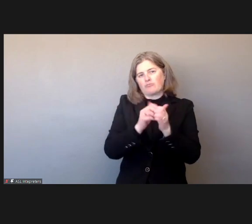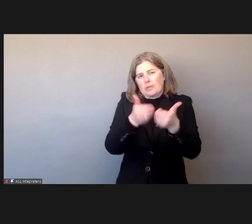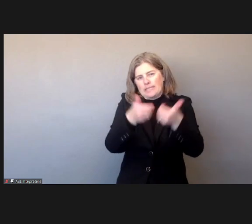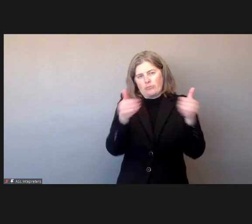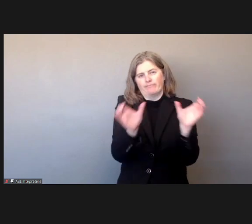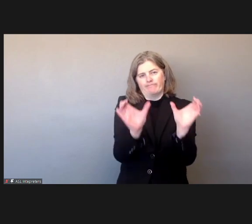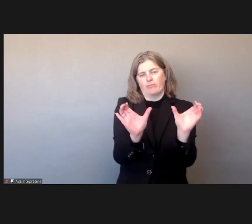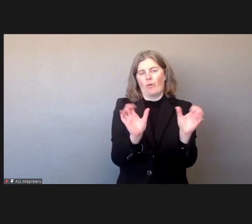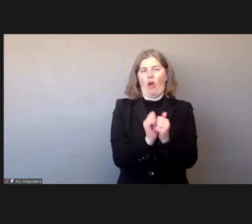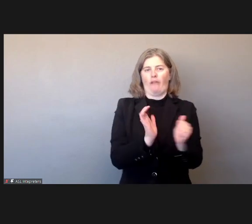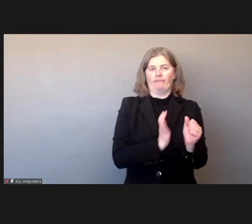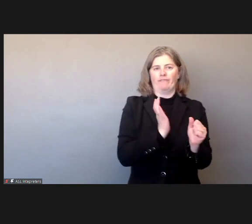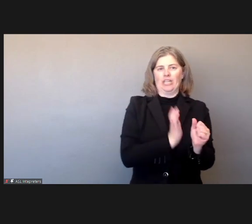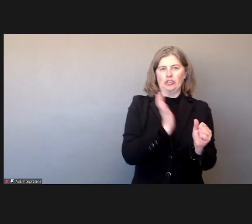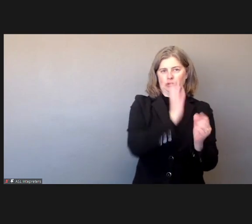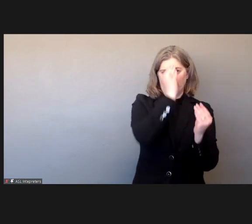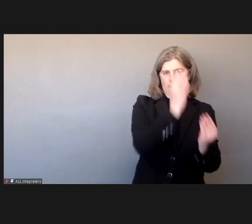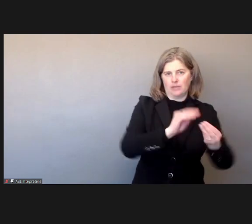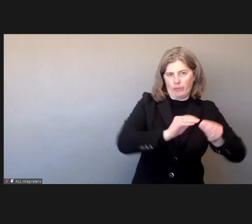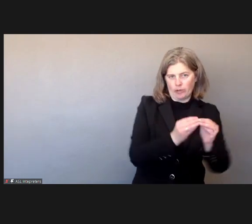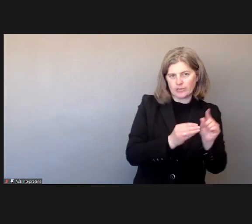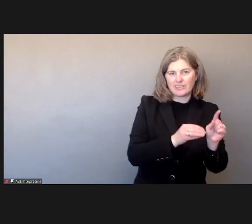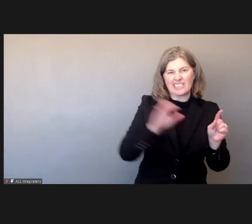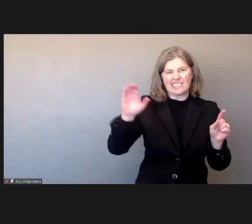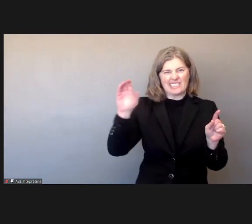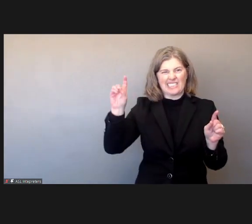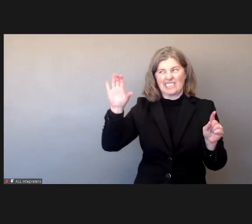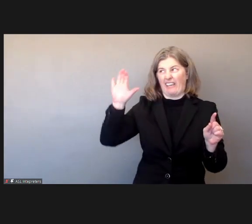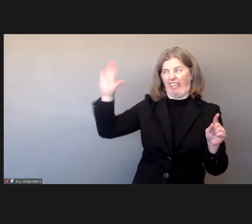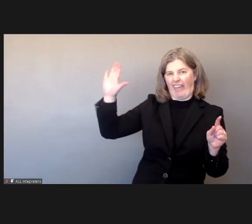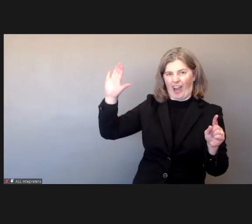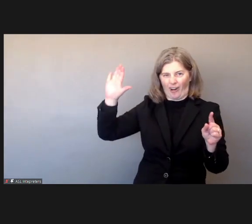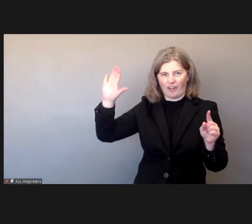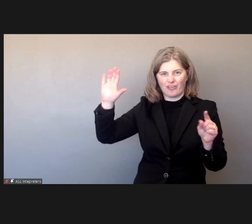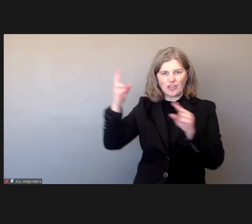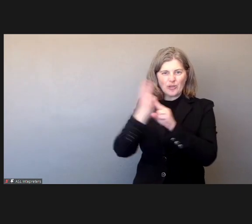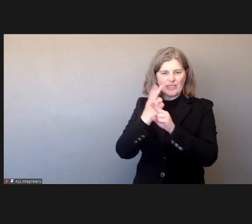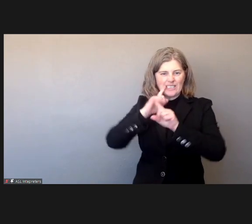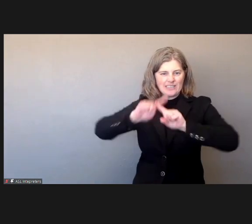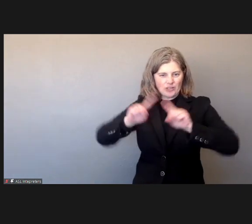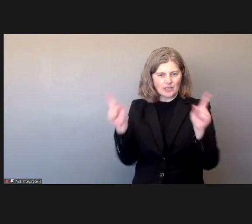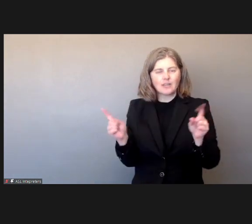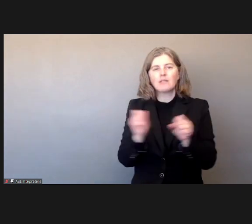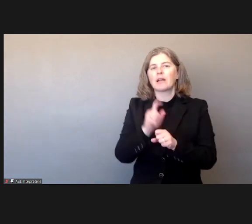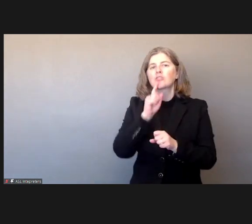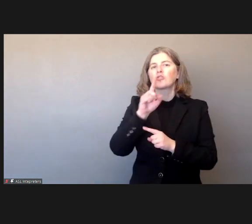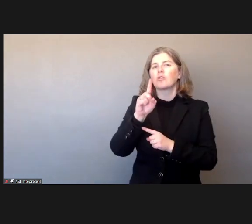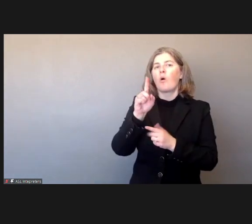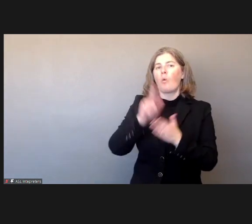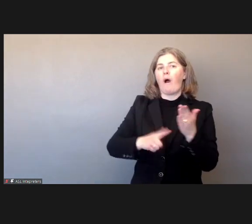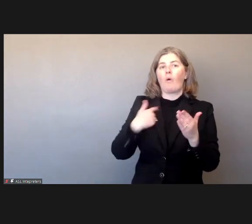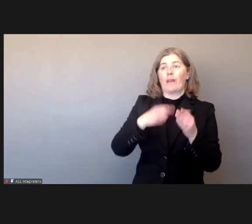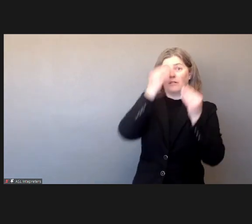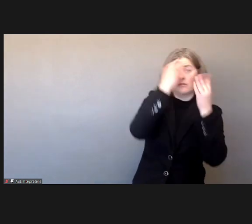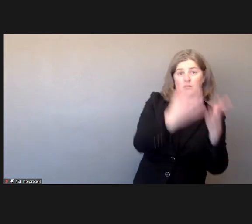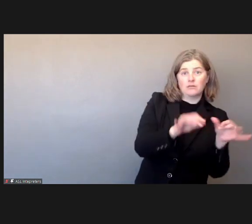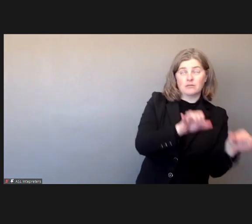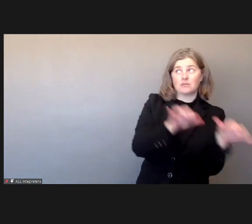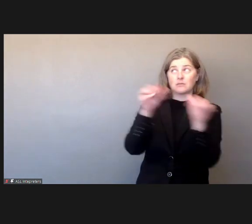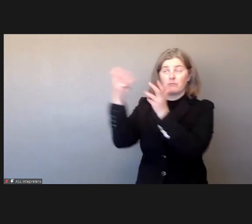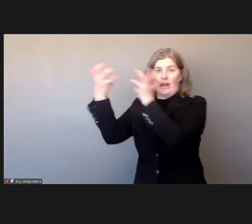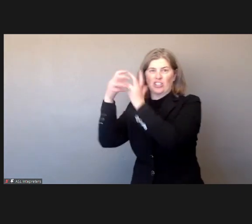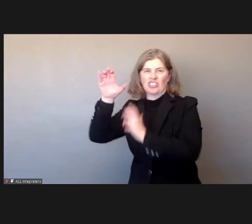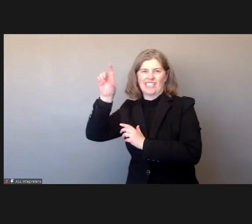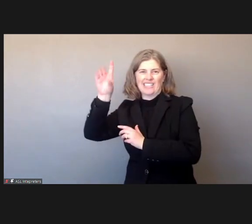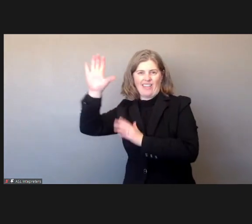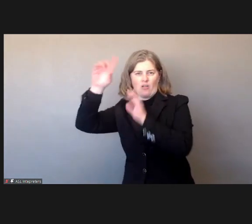our official reporting because the CDC we want to make sure the data we're reporting is the same as the CDC's. And